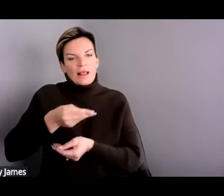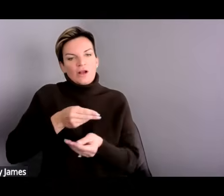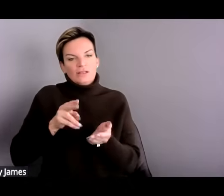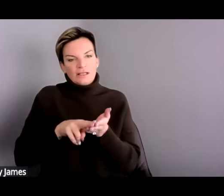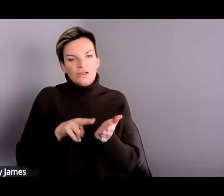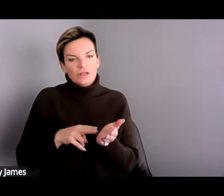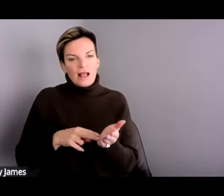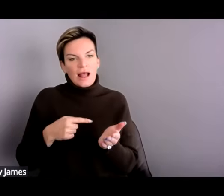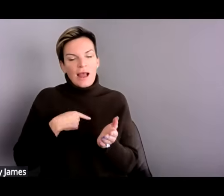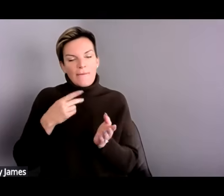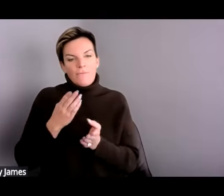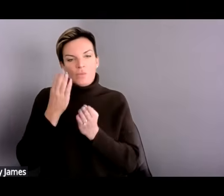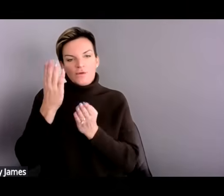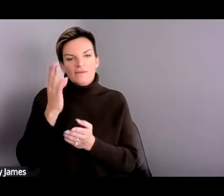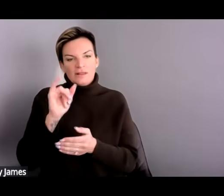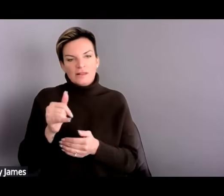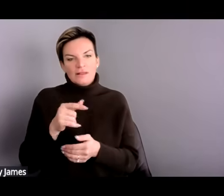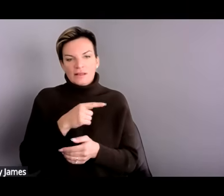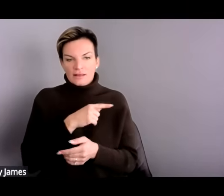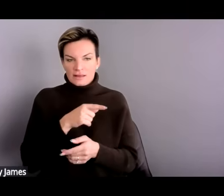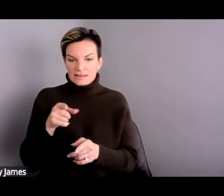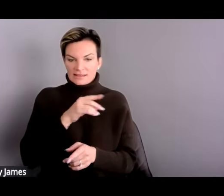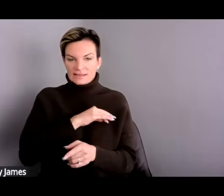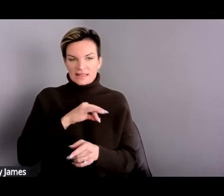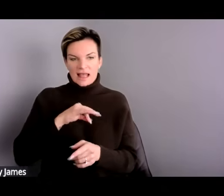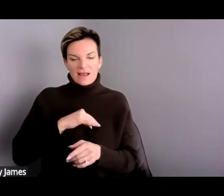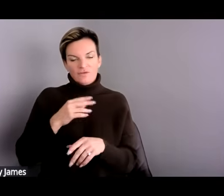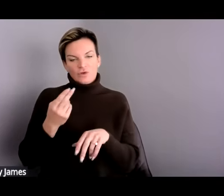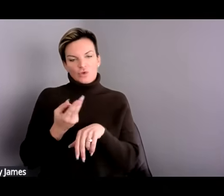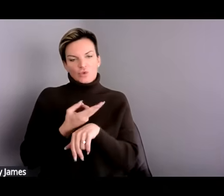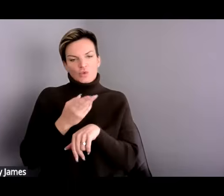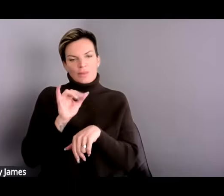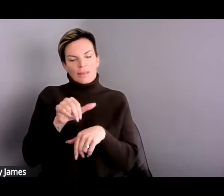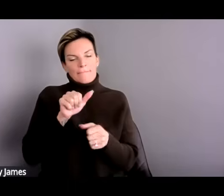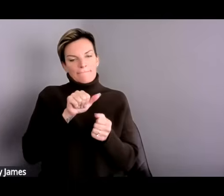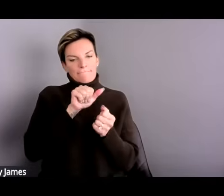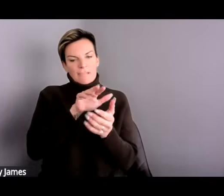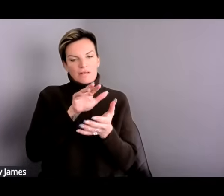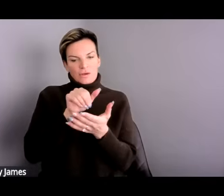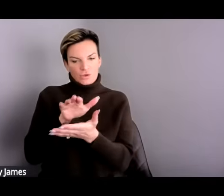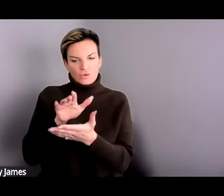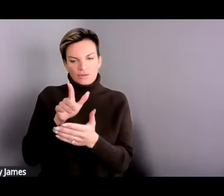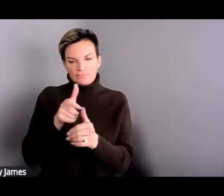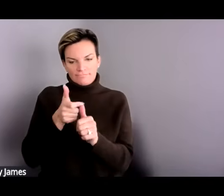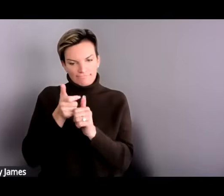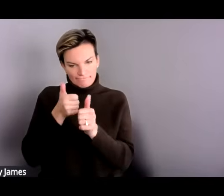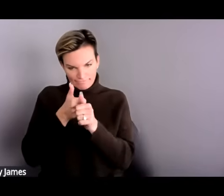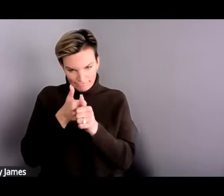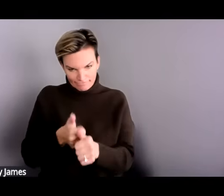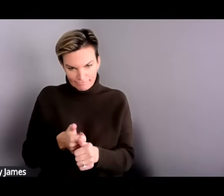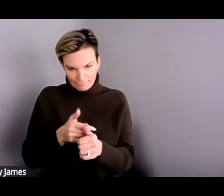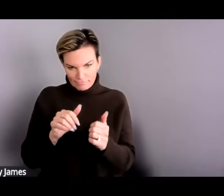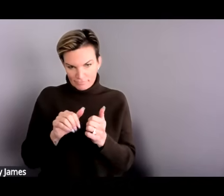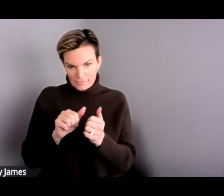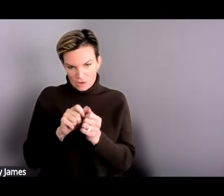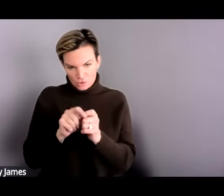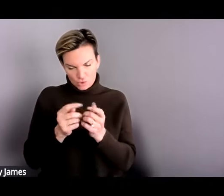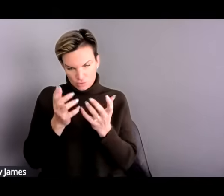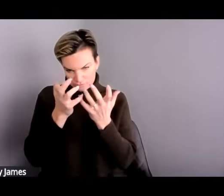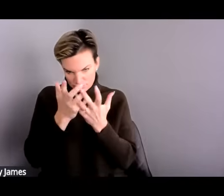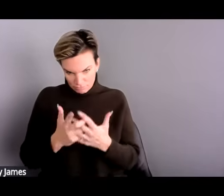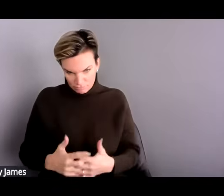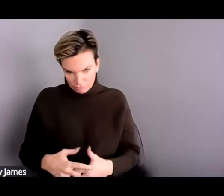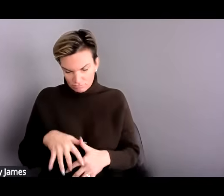I move that the board direct staff to use the methodology and standards described in the procedure for circulator signature